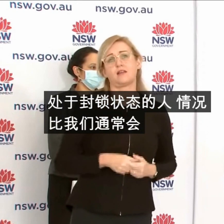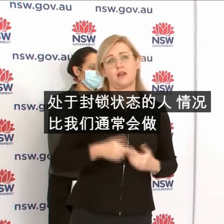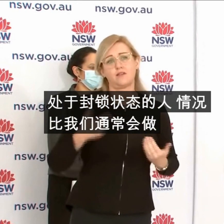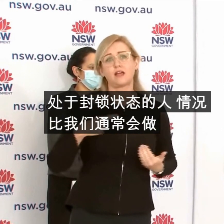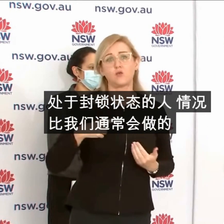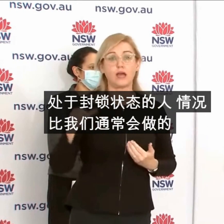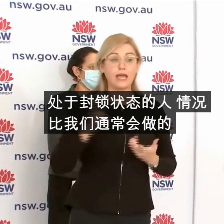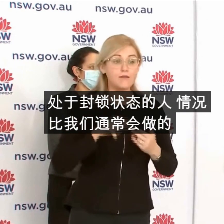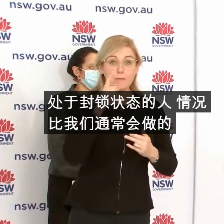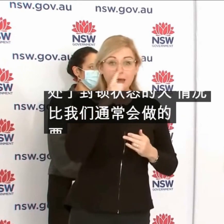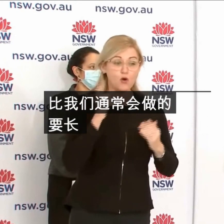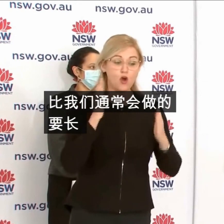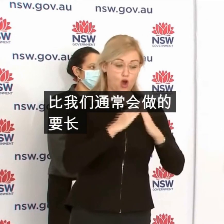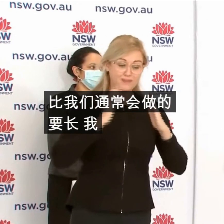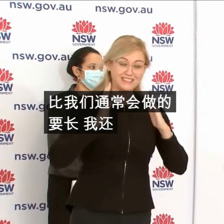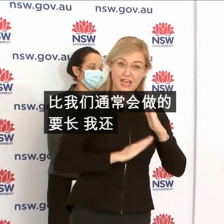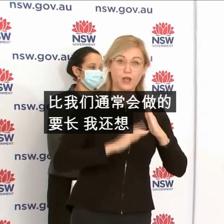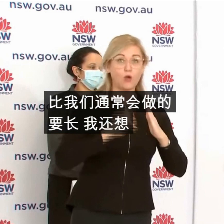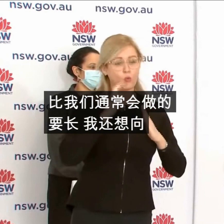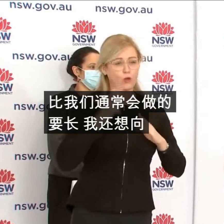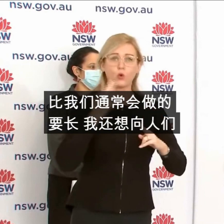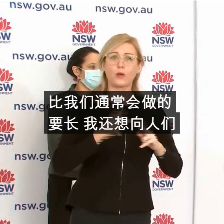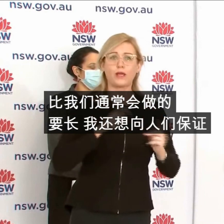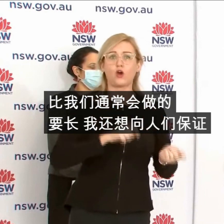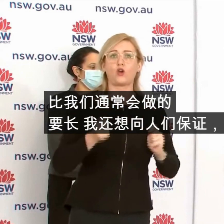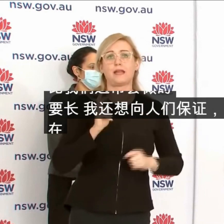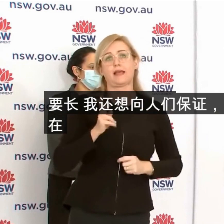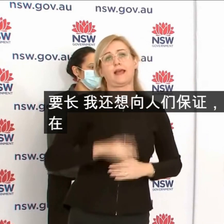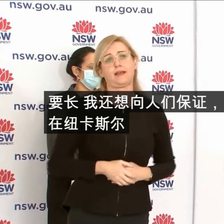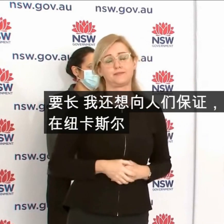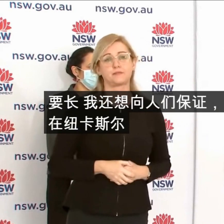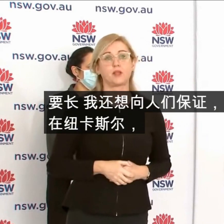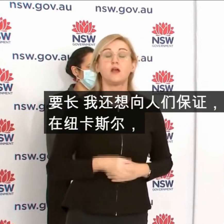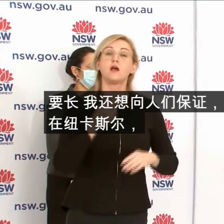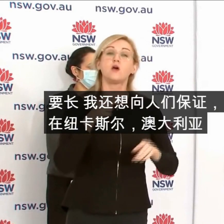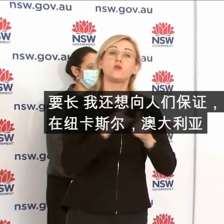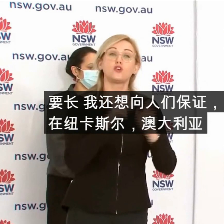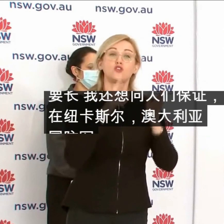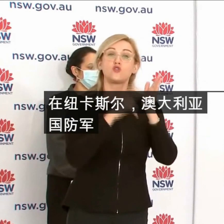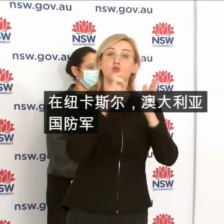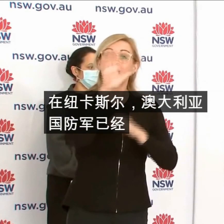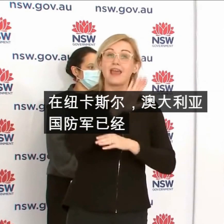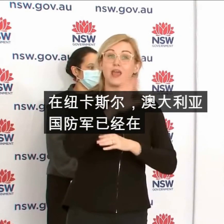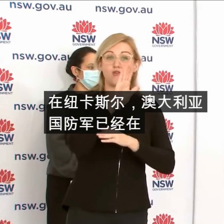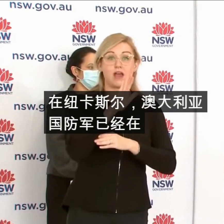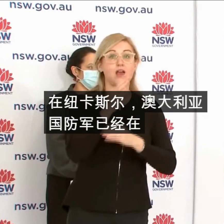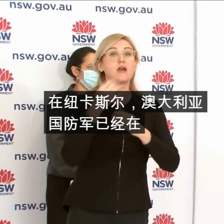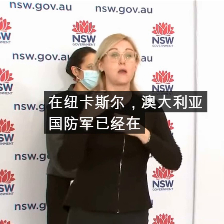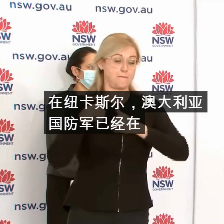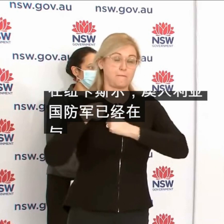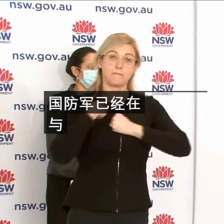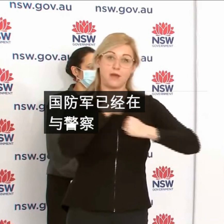what we might normally do. I'd also like to reassure people that up at Newcastle already the Australian Defence Force is